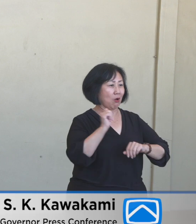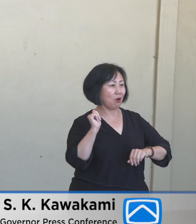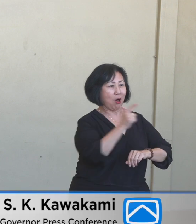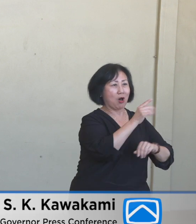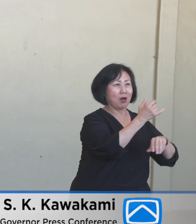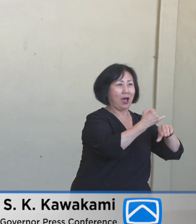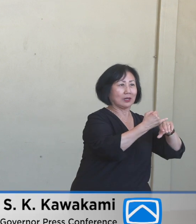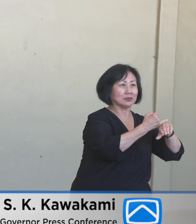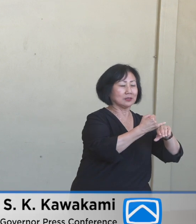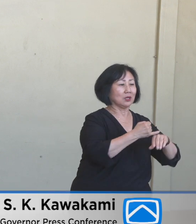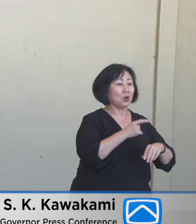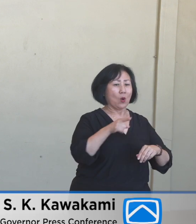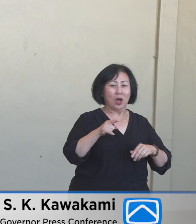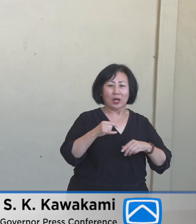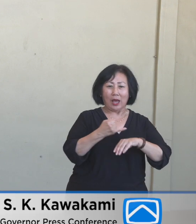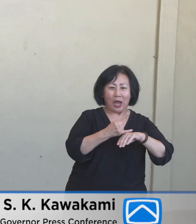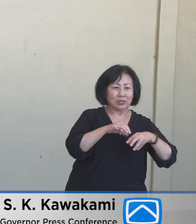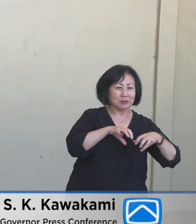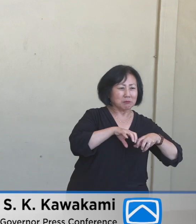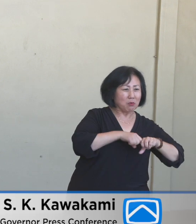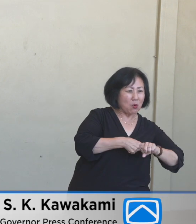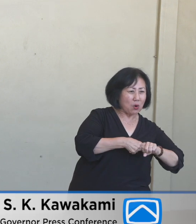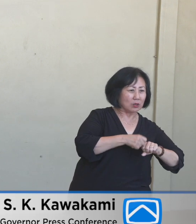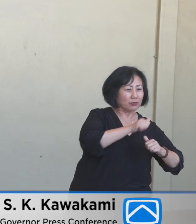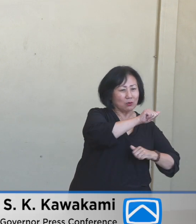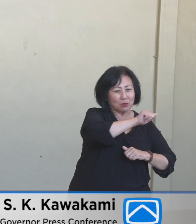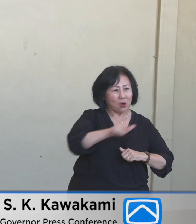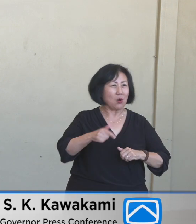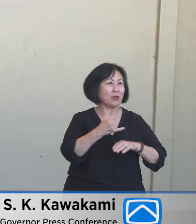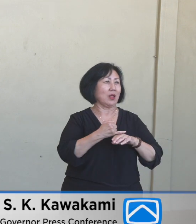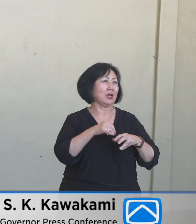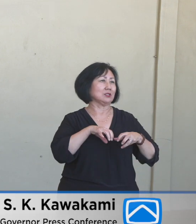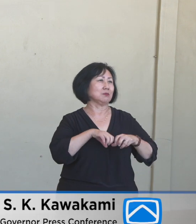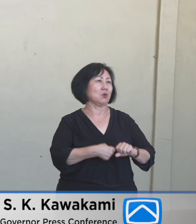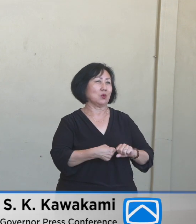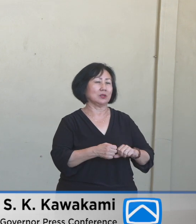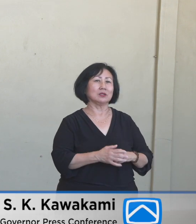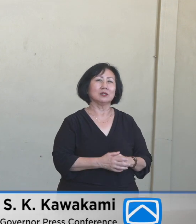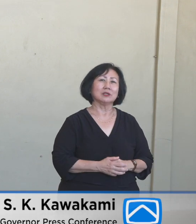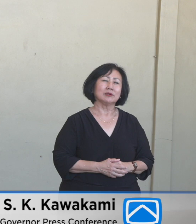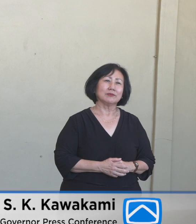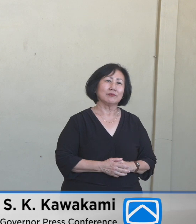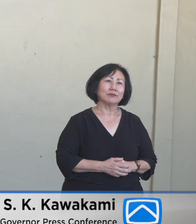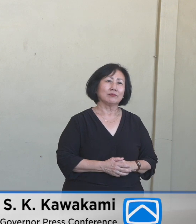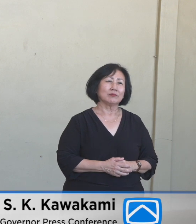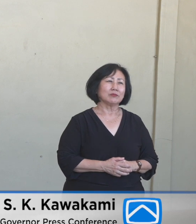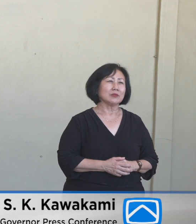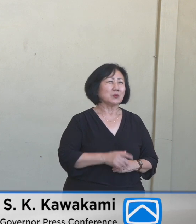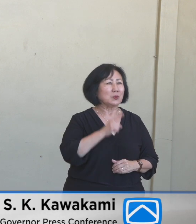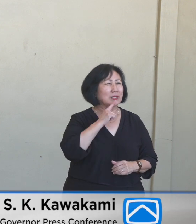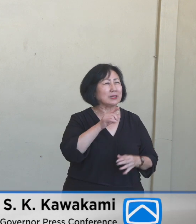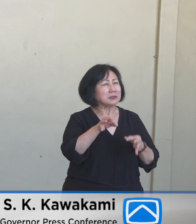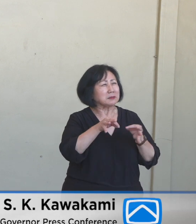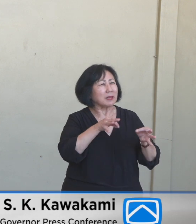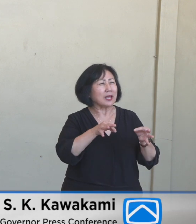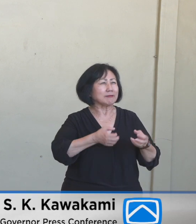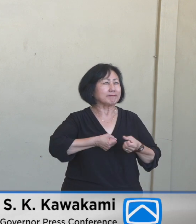mourning, we all mourn. And it's hard to find the